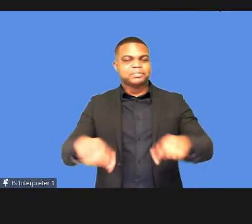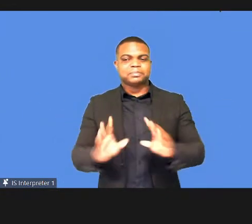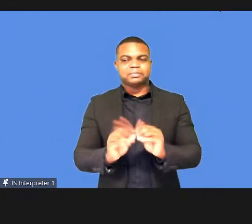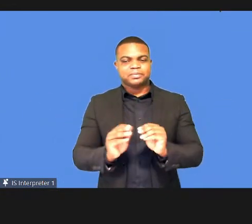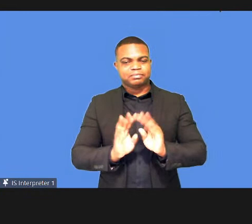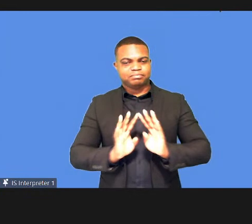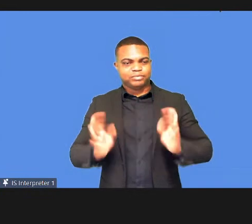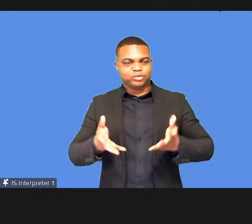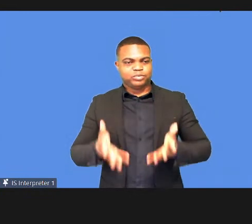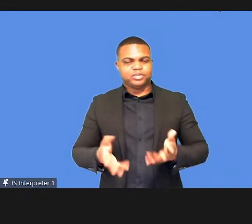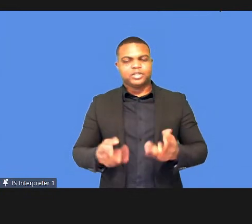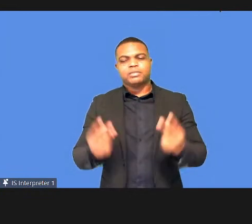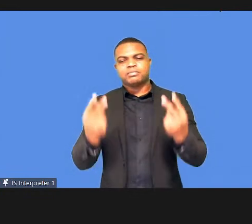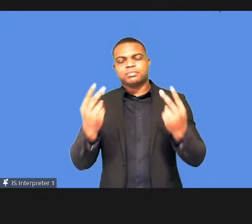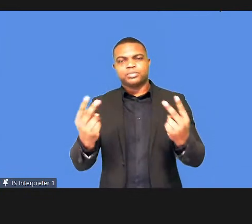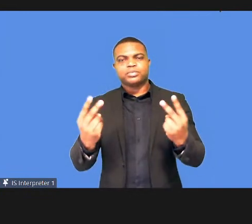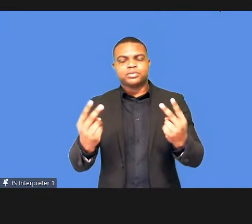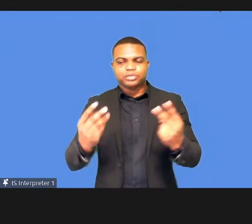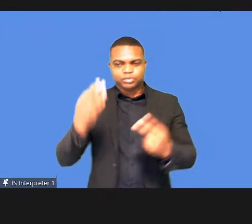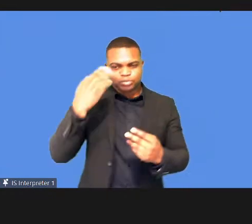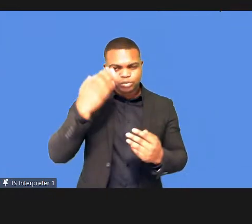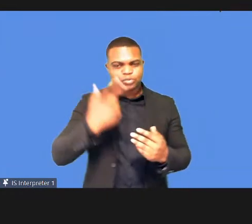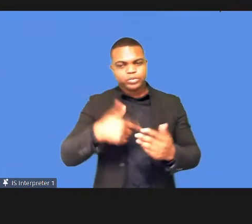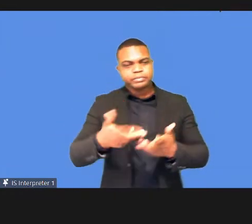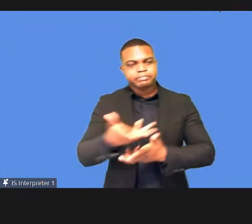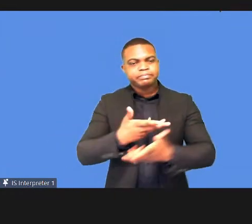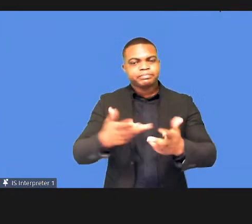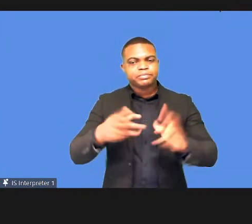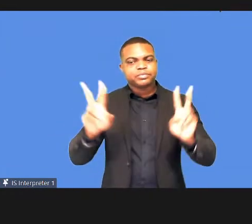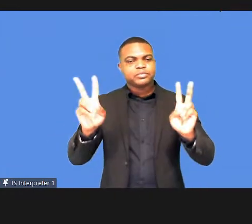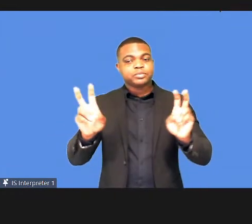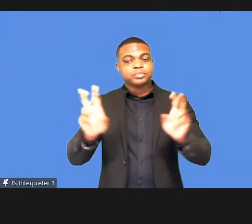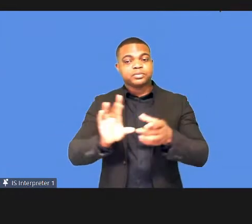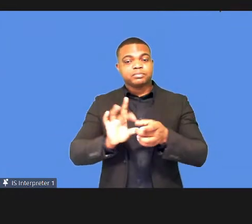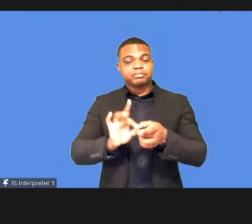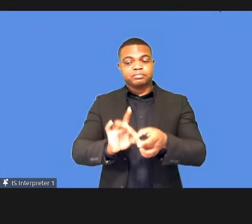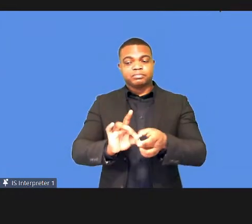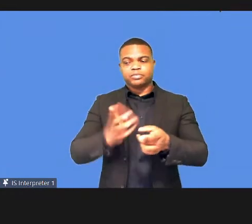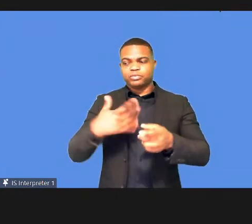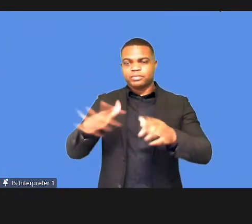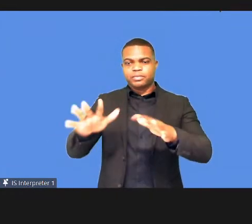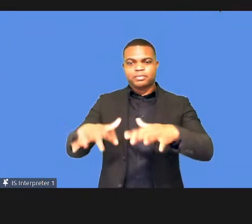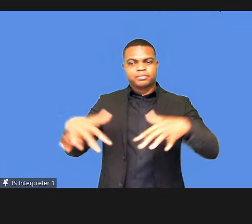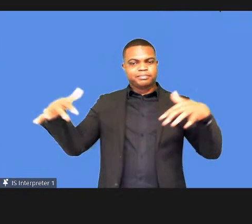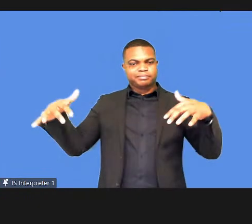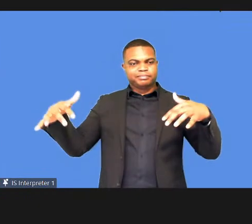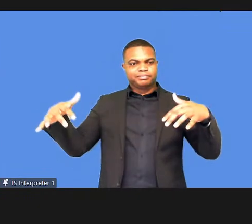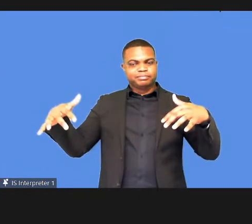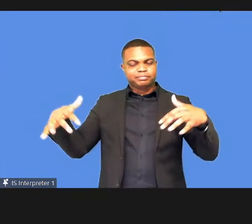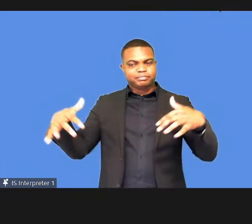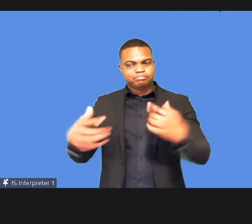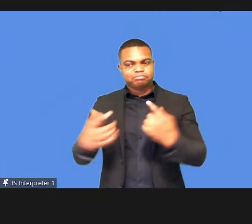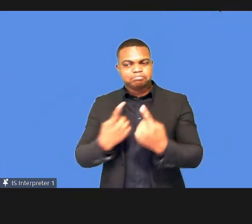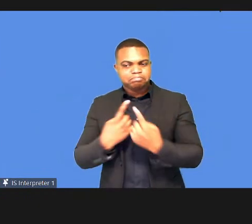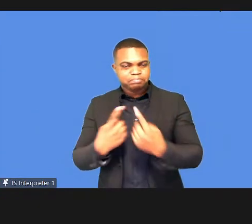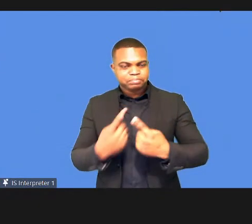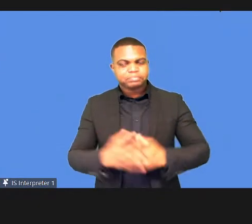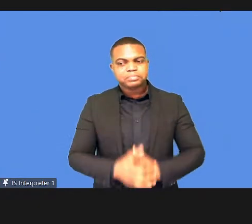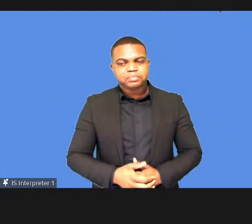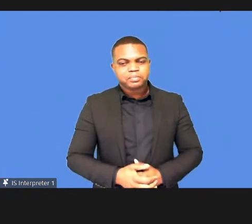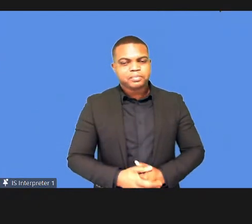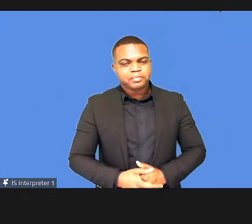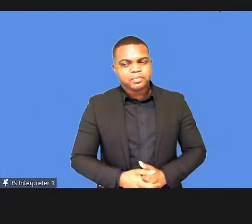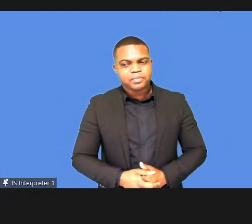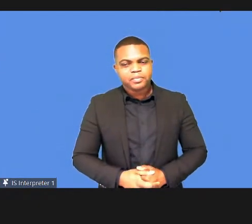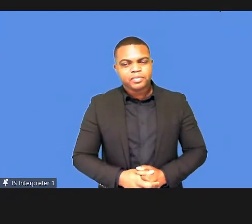for this plenary, which is on rethinking data availability. and data systems